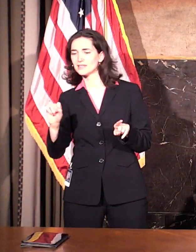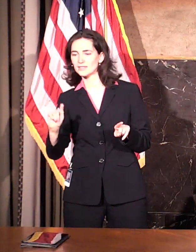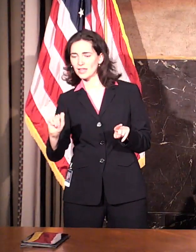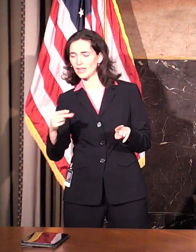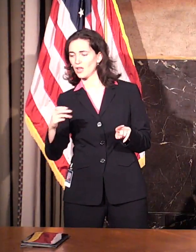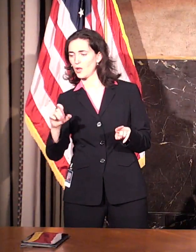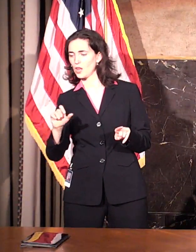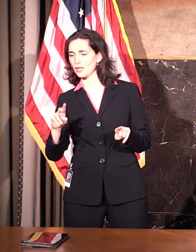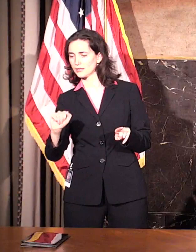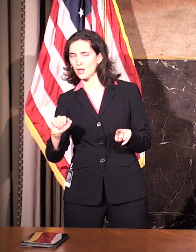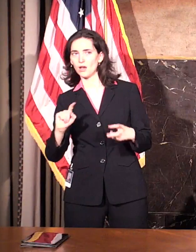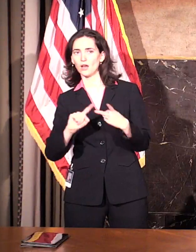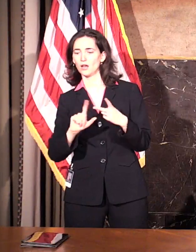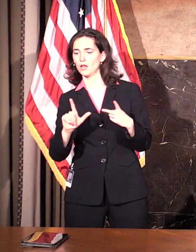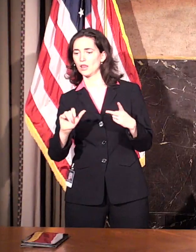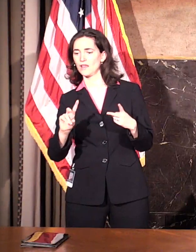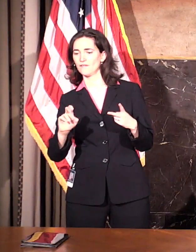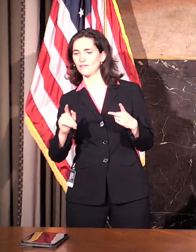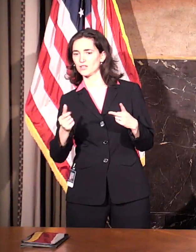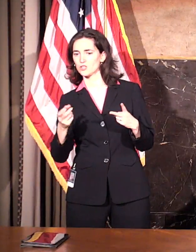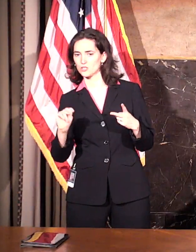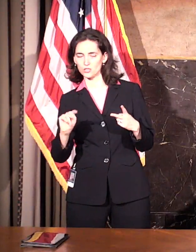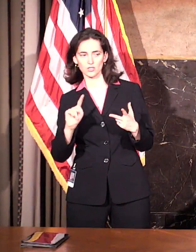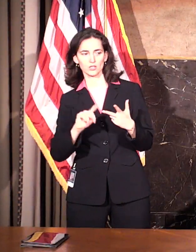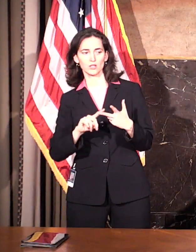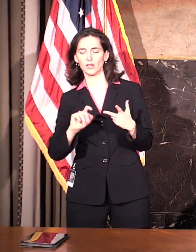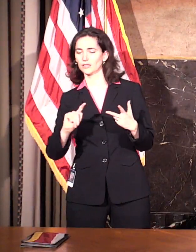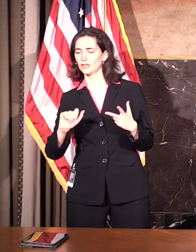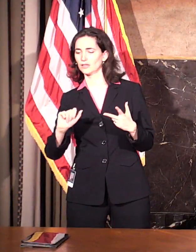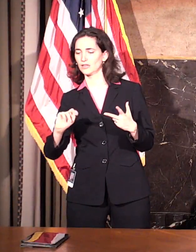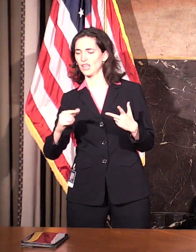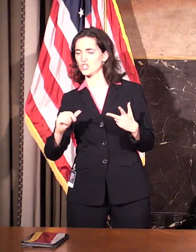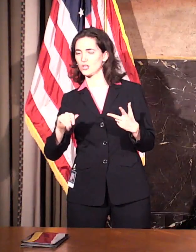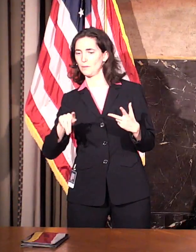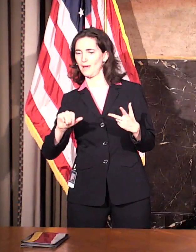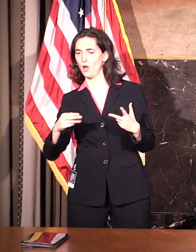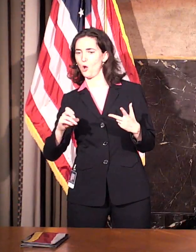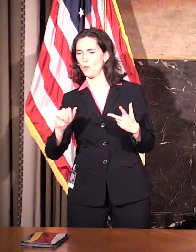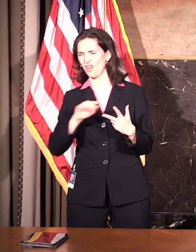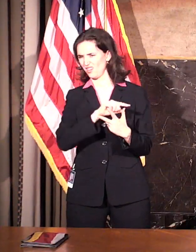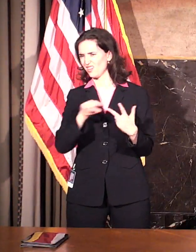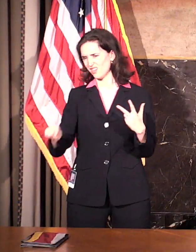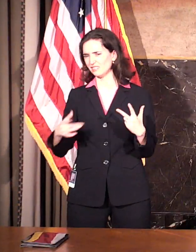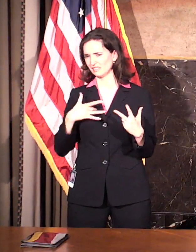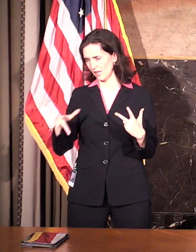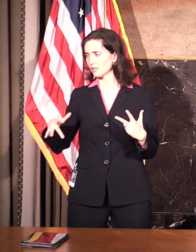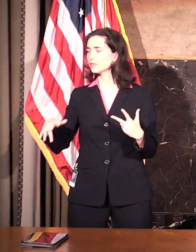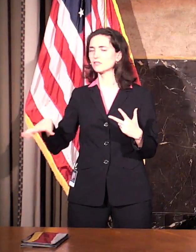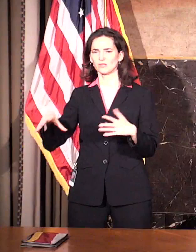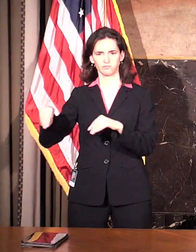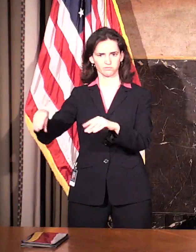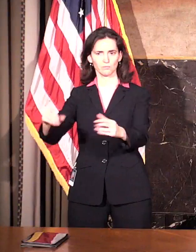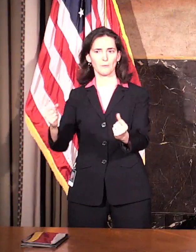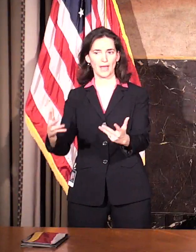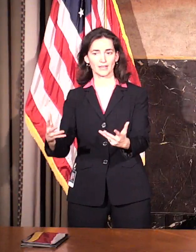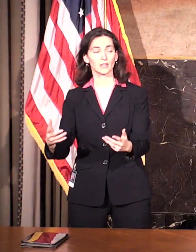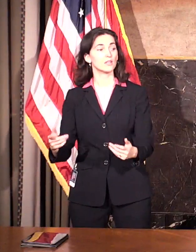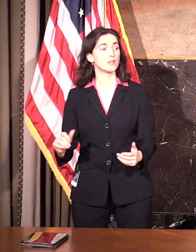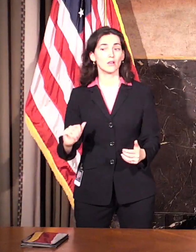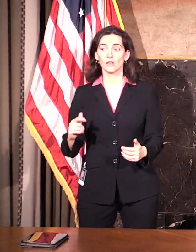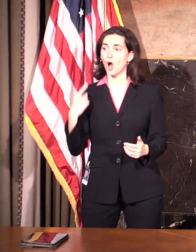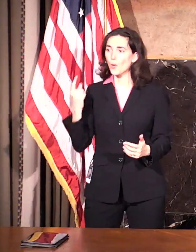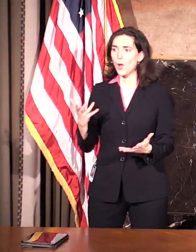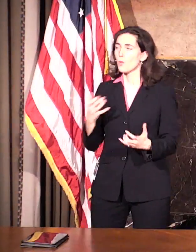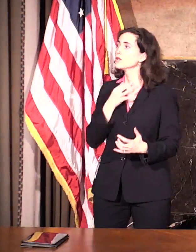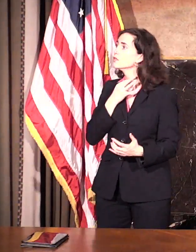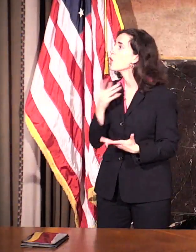Helena, Livingston, Tangipahoa Parish, and so forth. And we always want to know when the lights are going to come back on. And